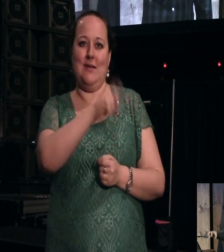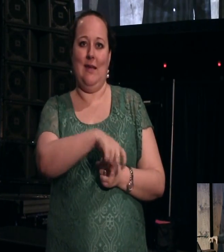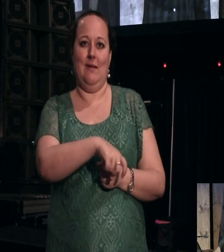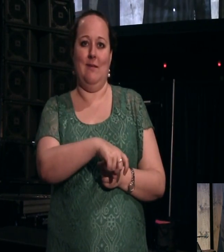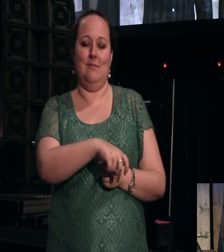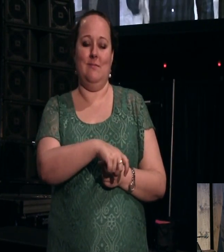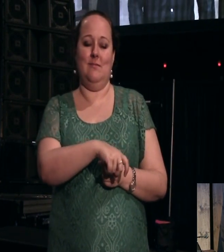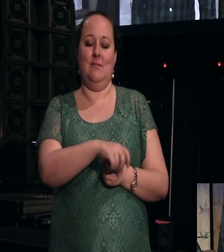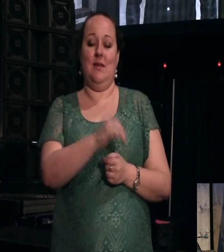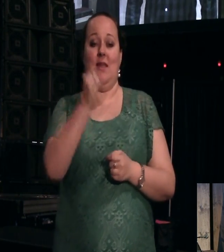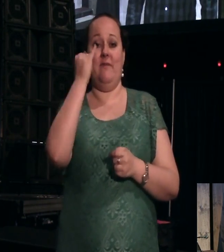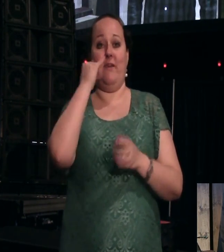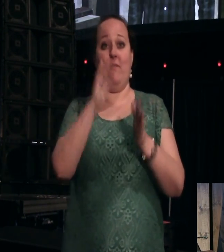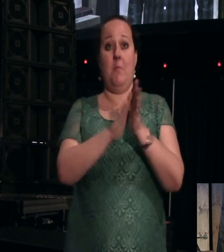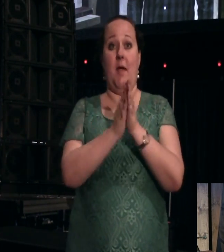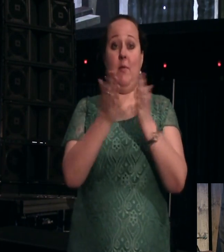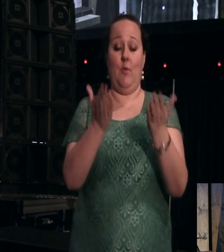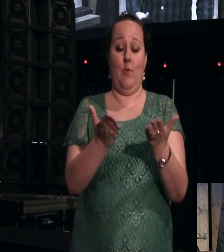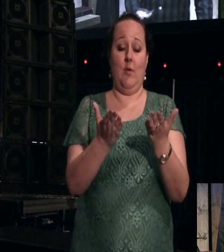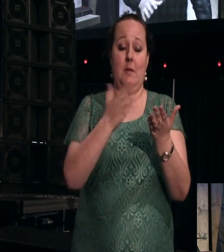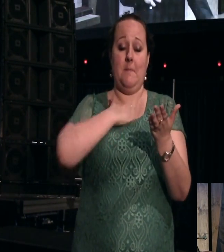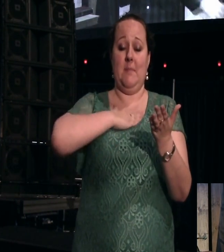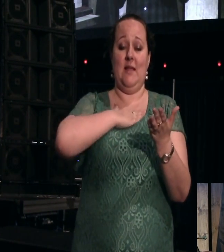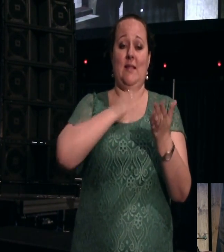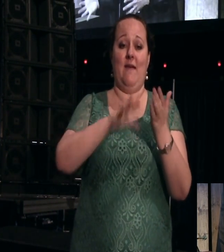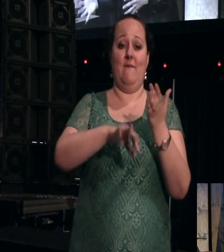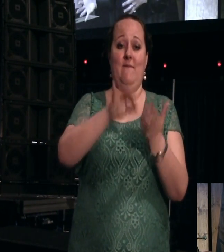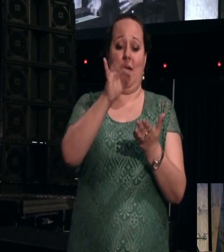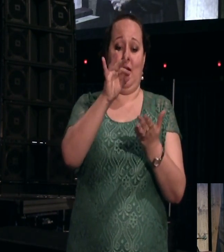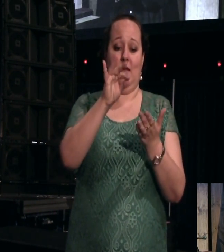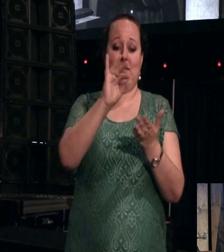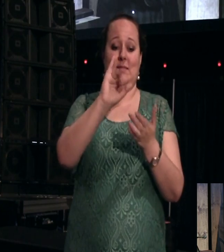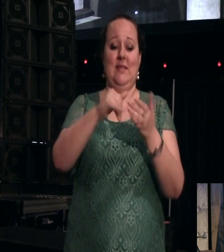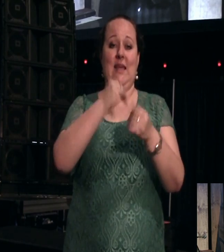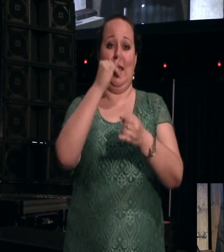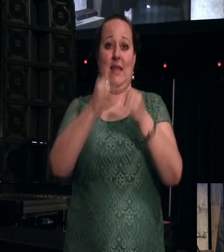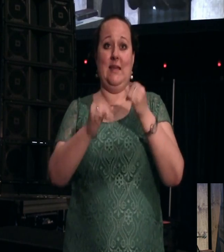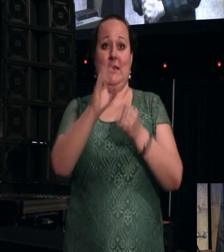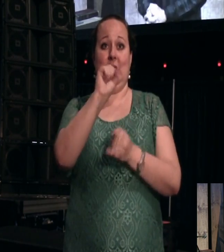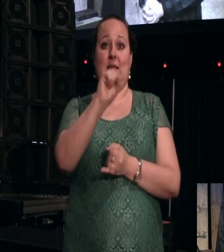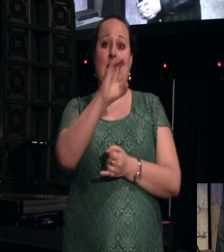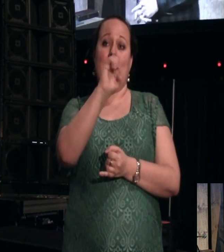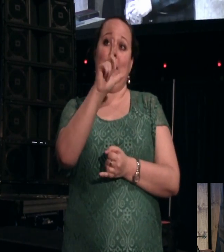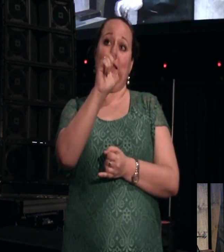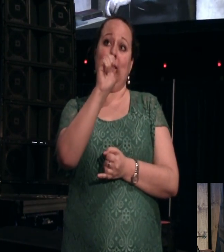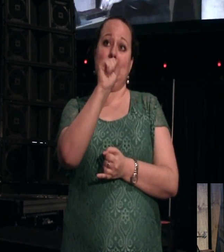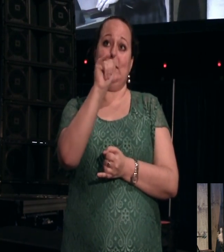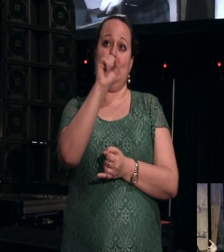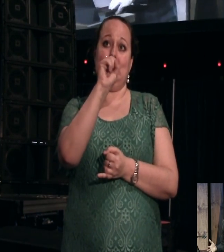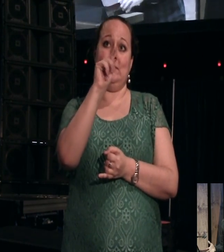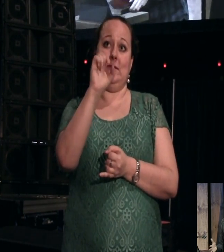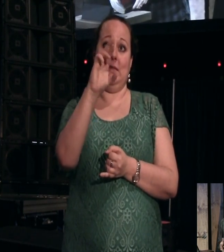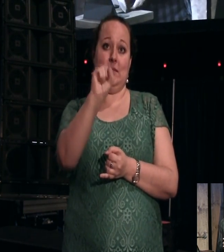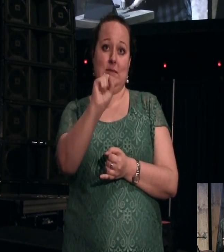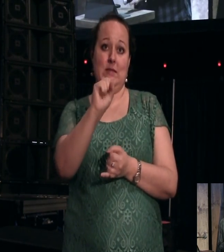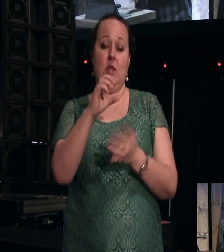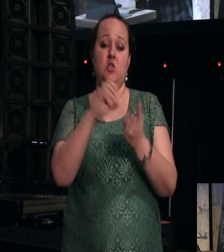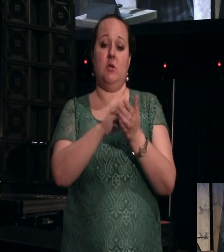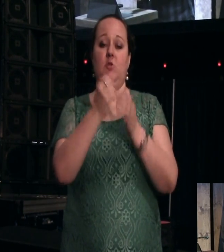minimize unnecessary pain in your life. So if you have a Bible, I want you to turn with me tonight to the end of the